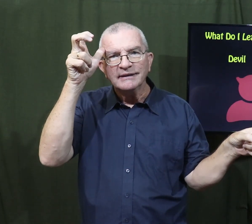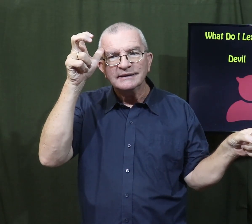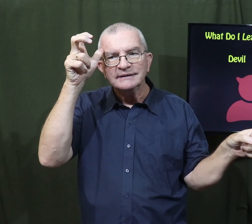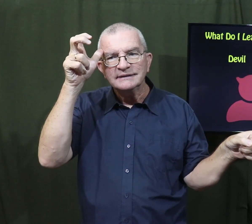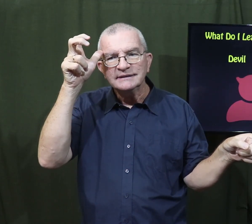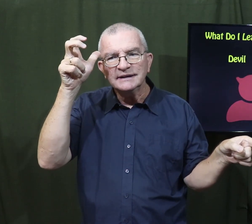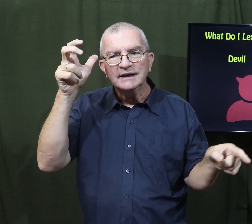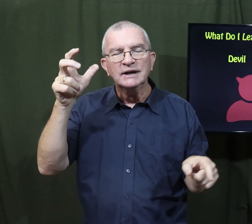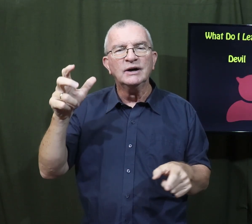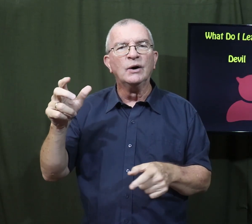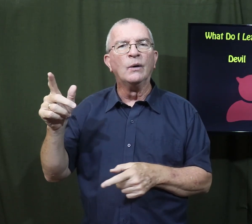Either the devil